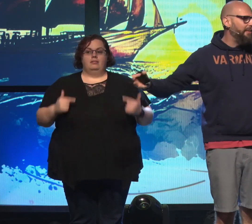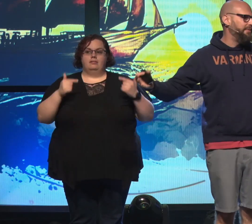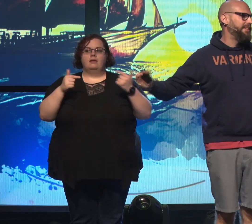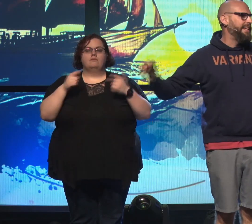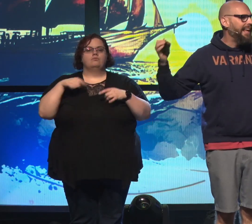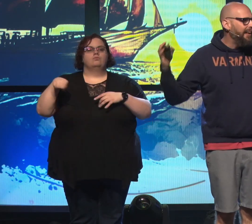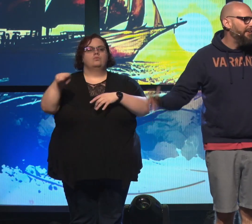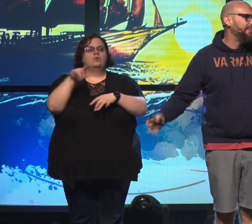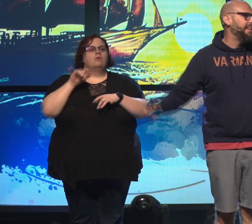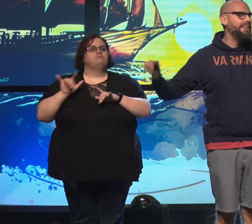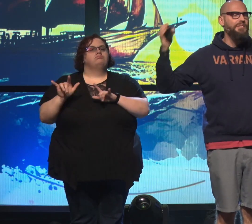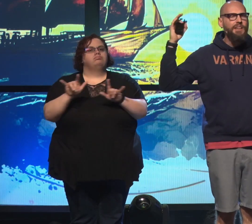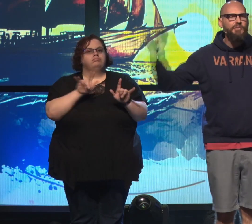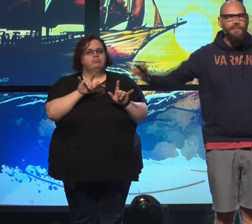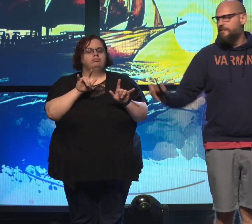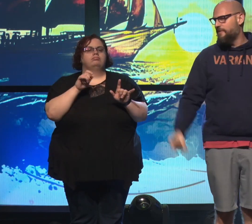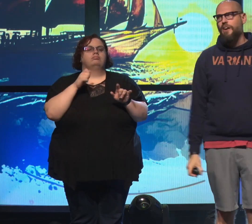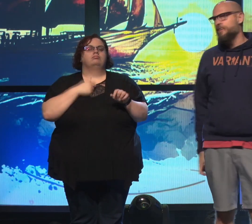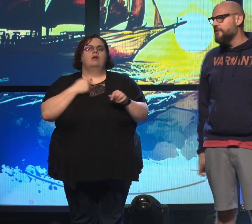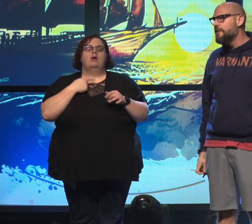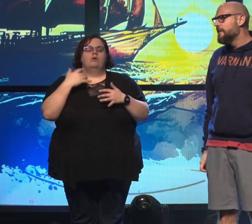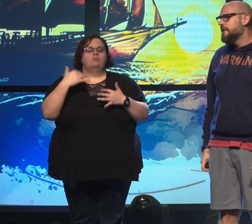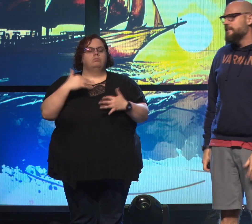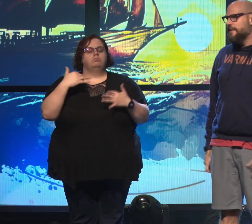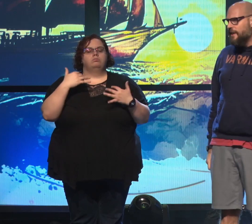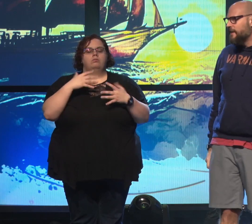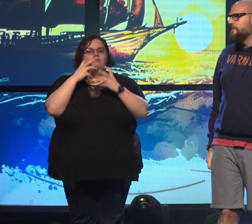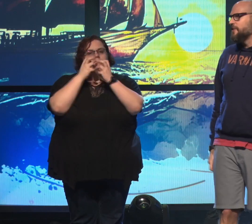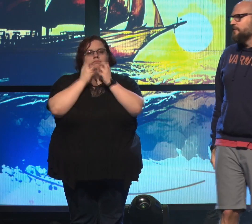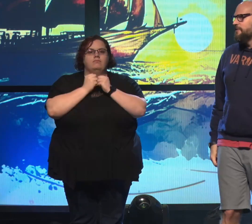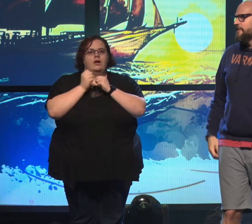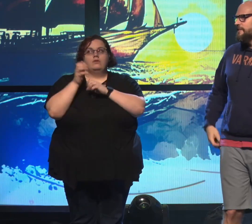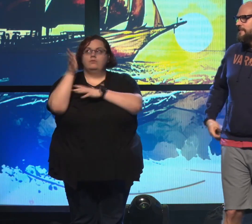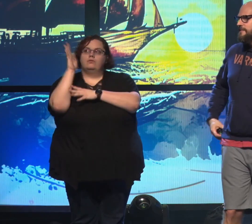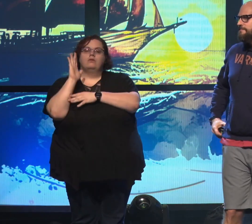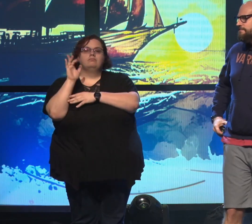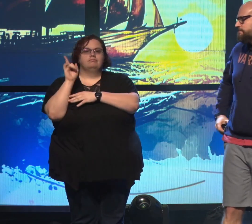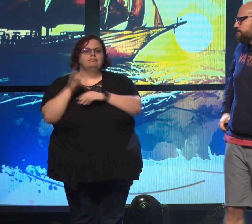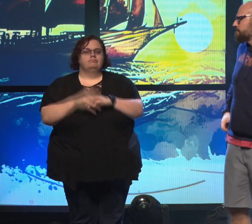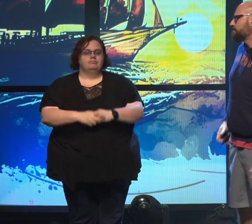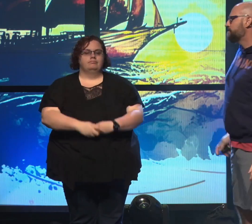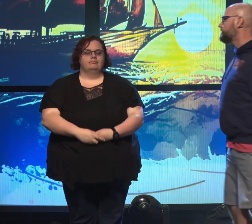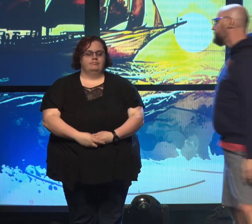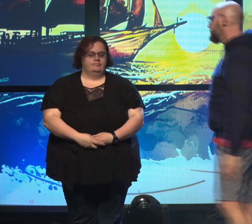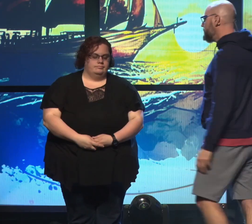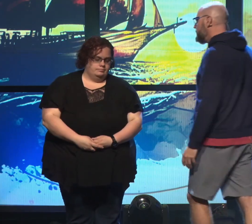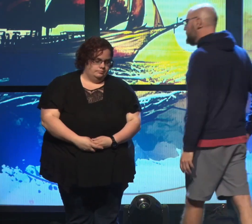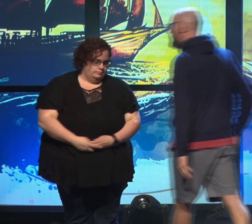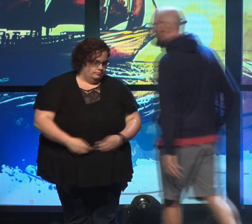are loved and held and of infinite value to the God of the universe.